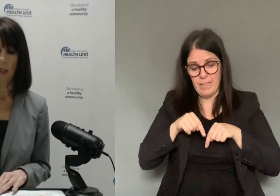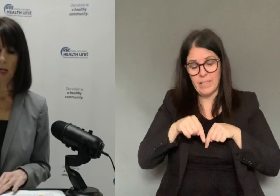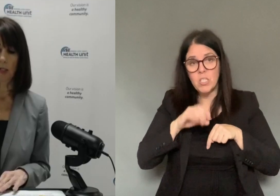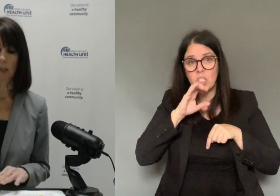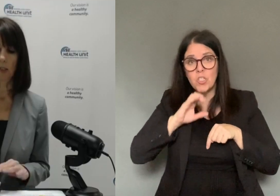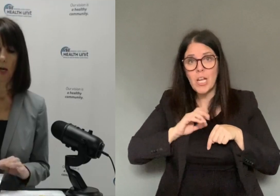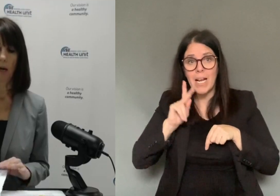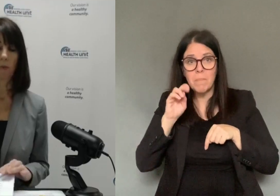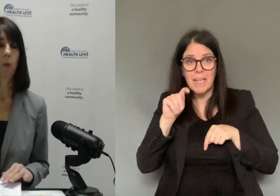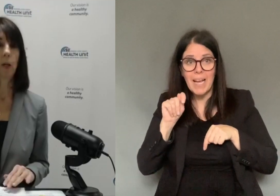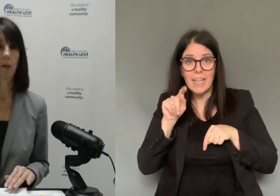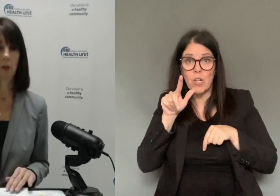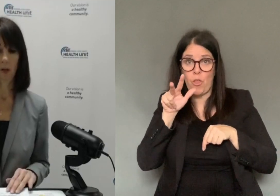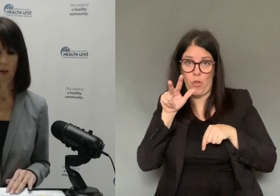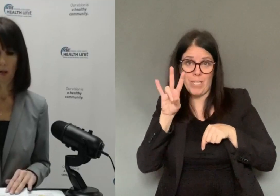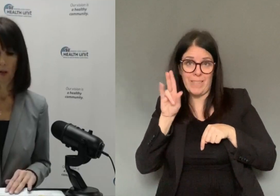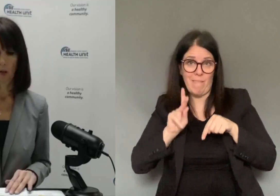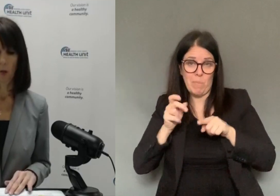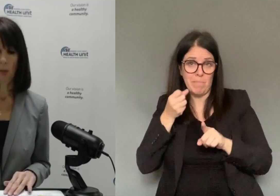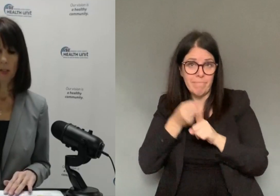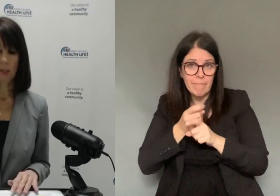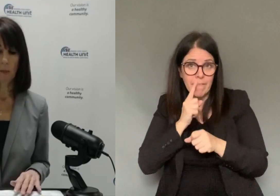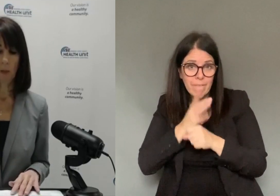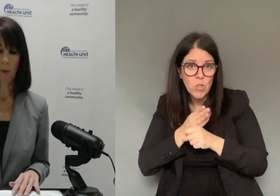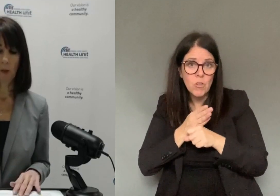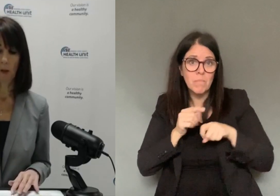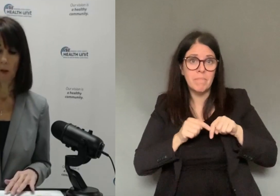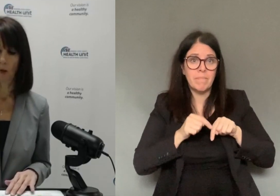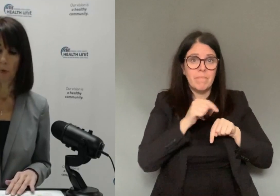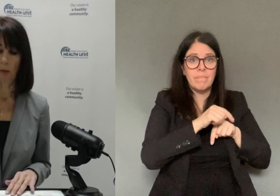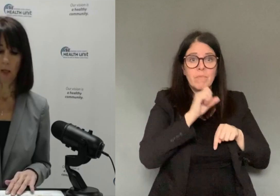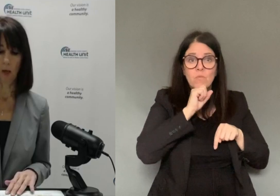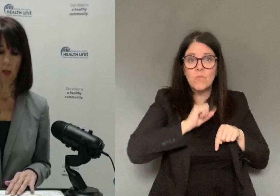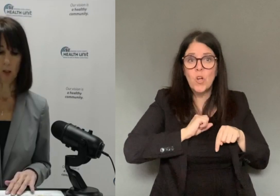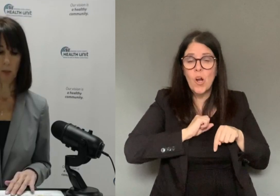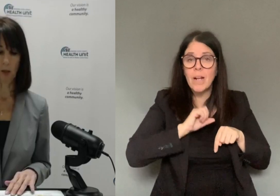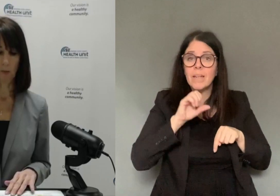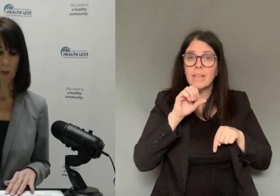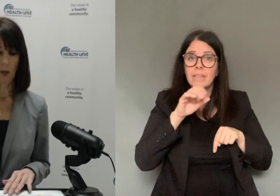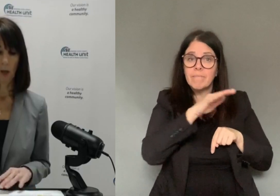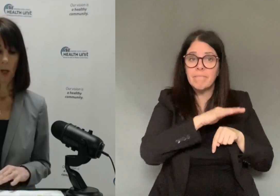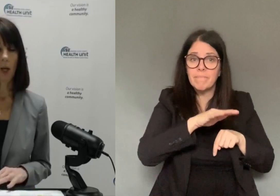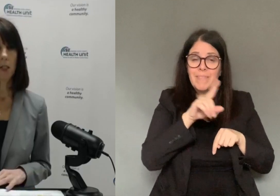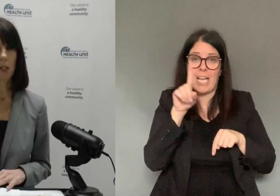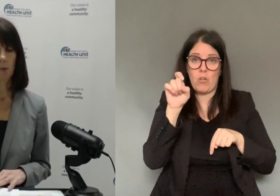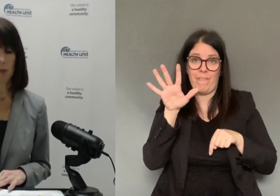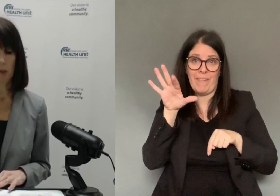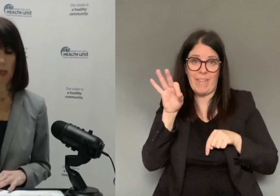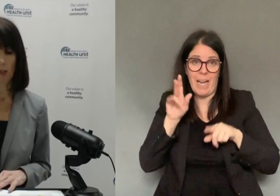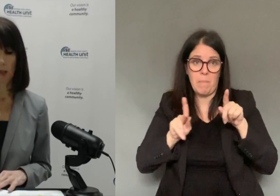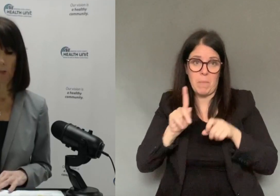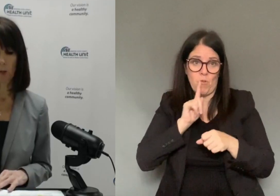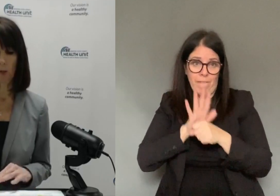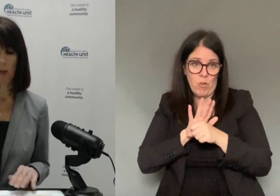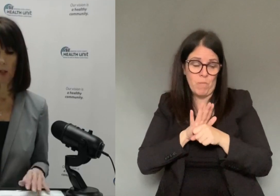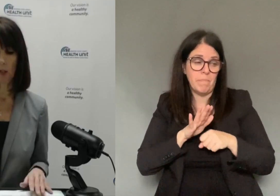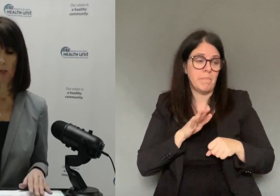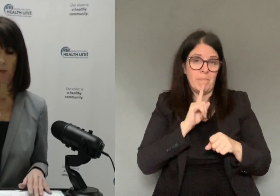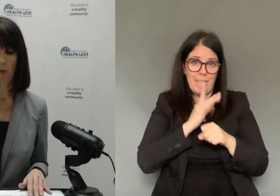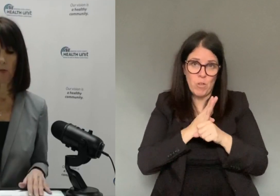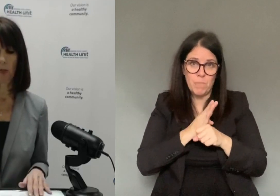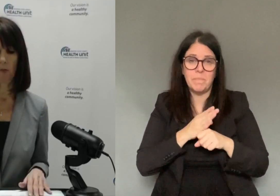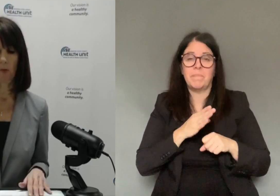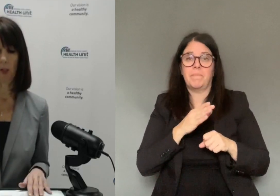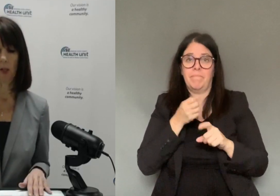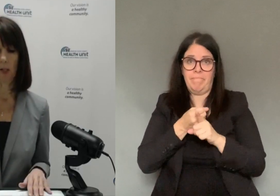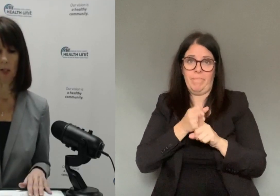116 cases have recovered. 26 people remain in hospital. 18% are between the ages of